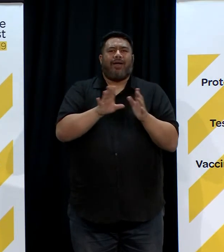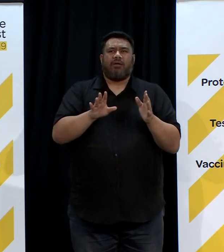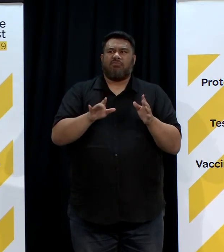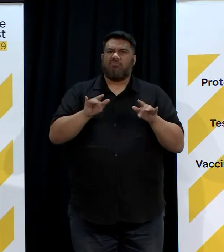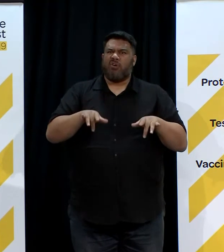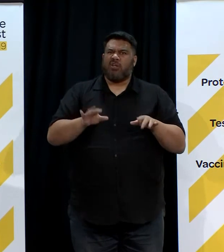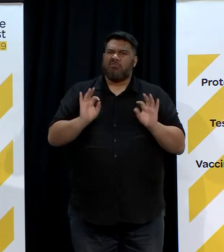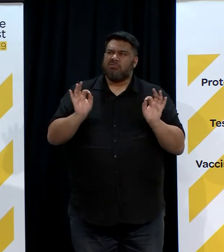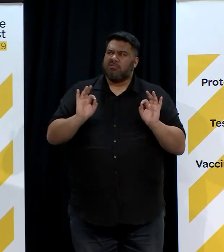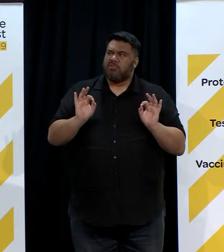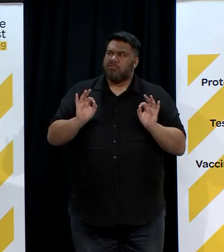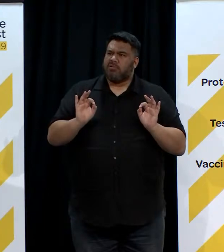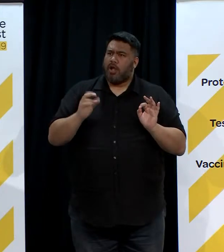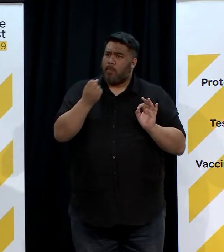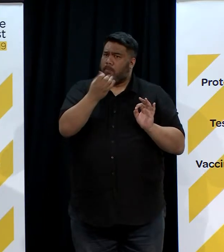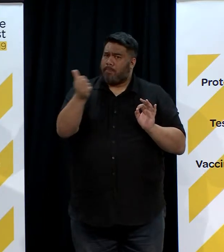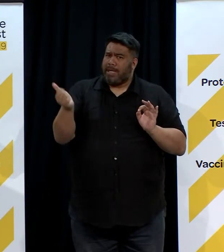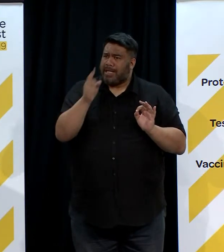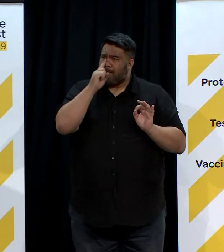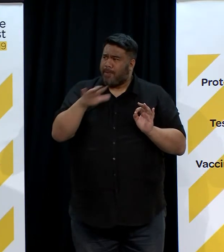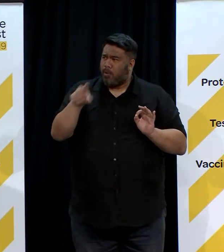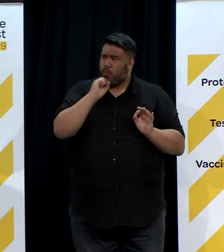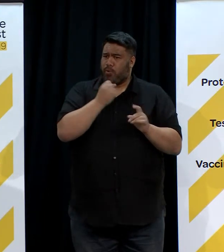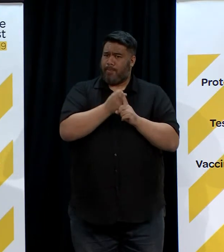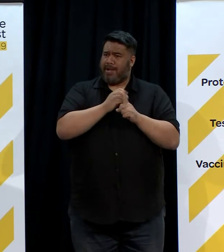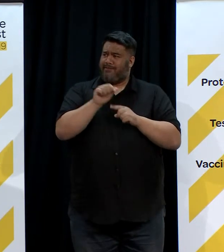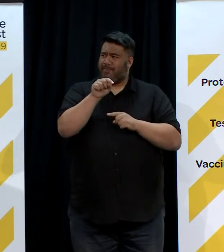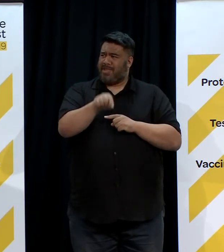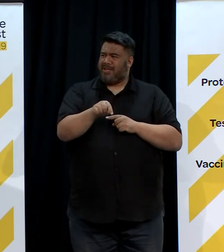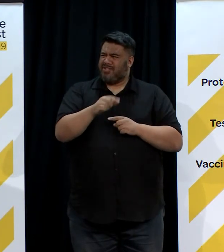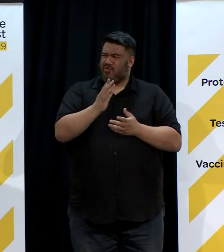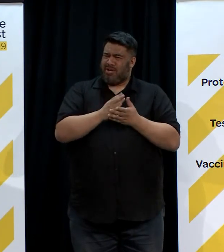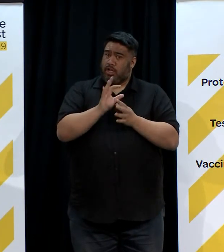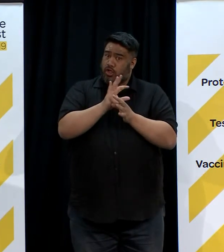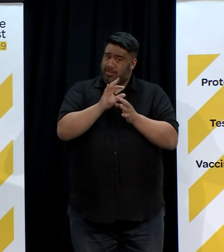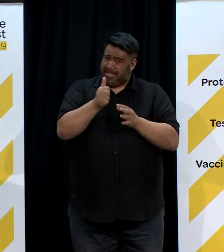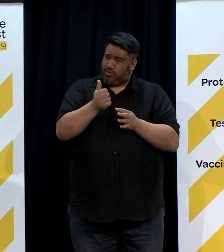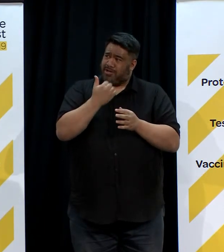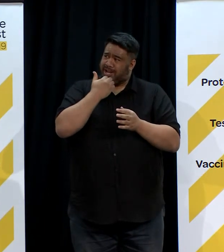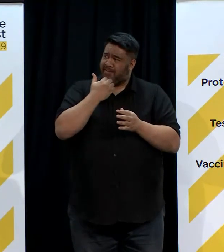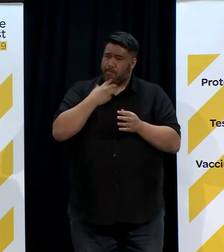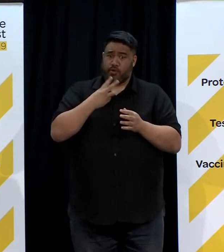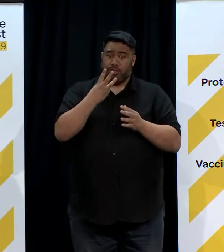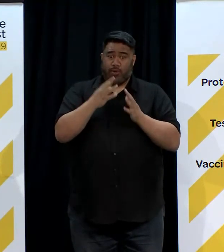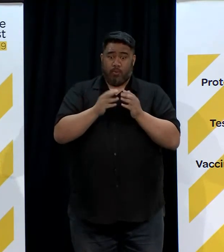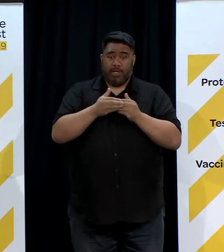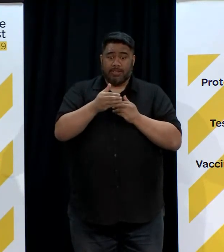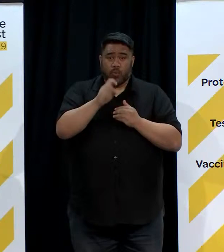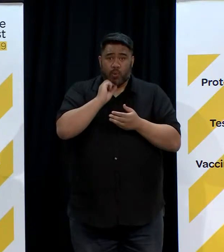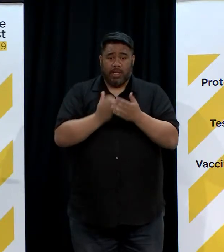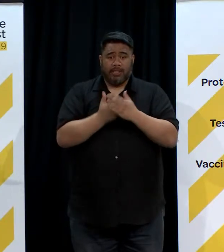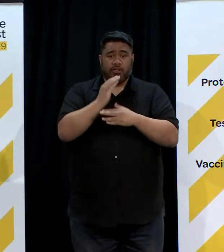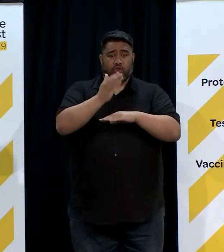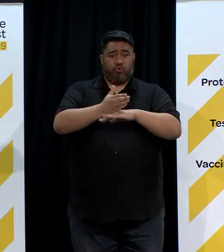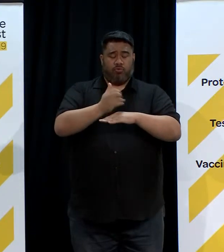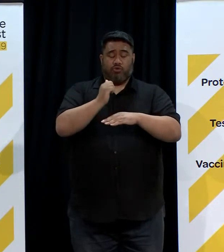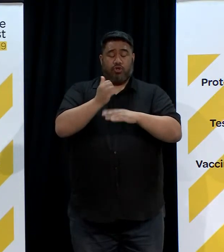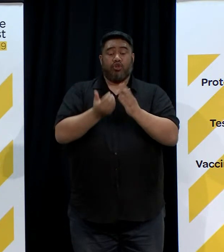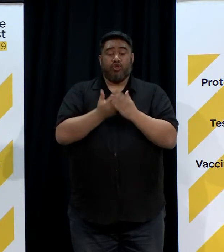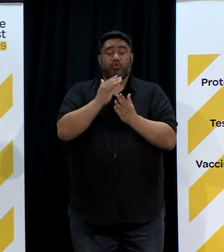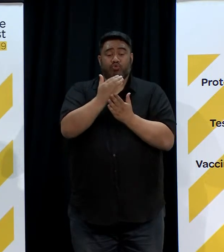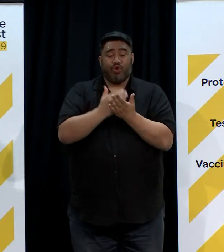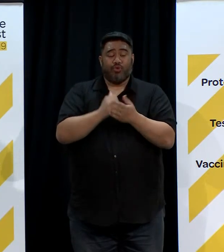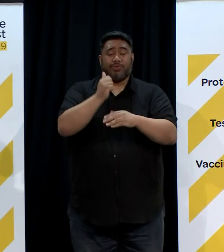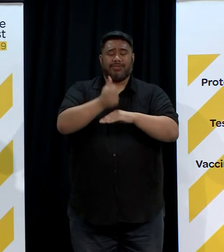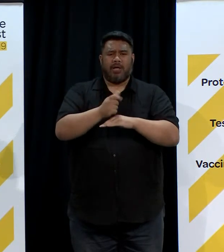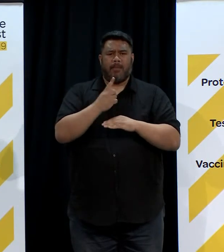people that will be affected by this. Is it good enough that it's 3 weeks from when this rule is meant to take effect, and we still don't know what that's going to look like? Yeah,